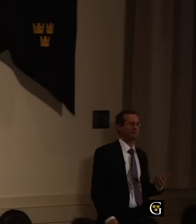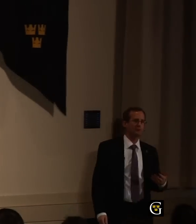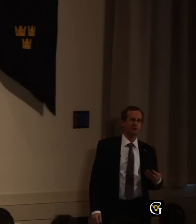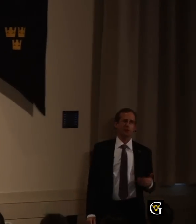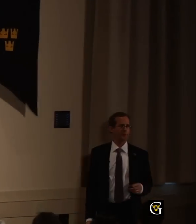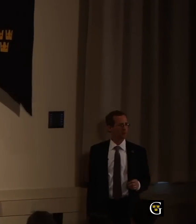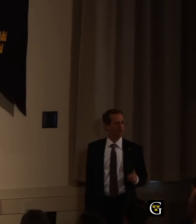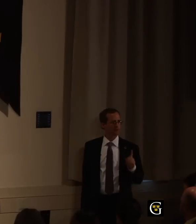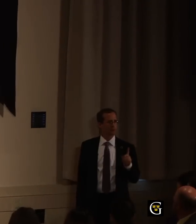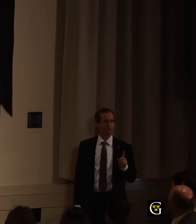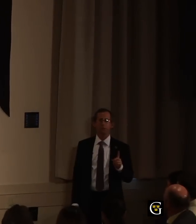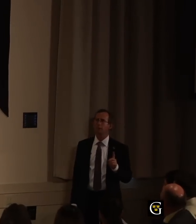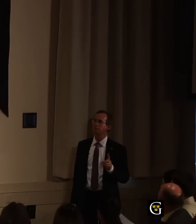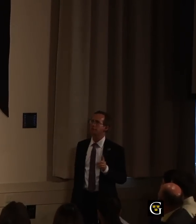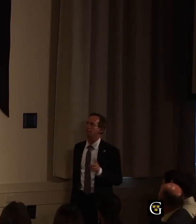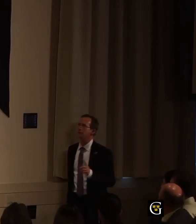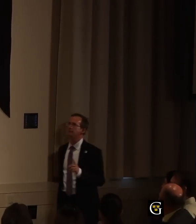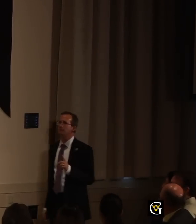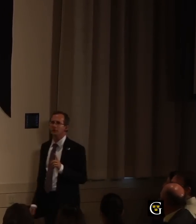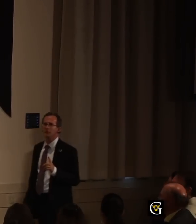display.